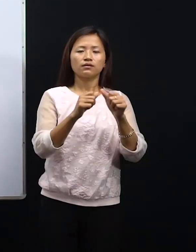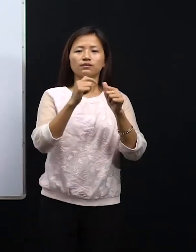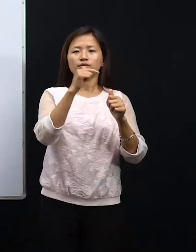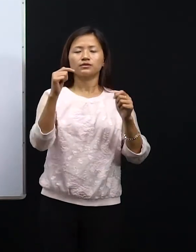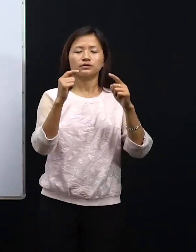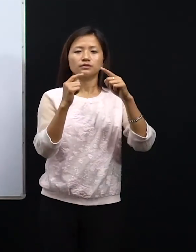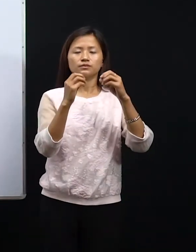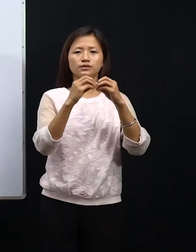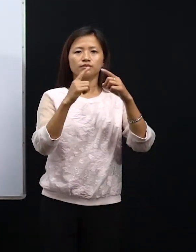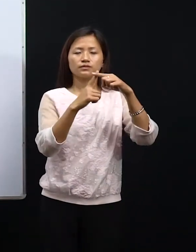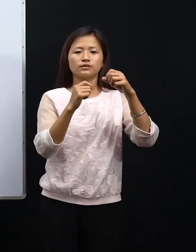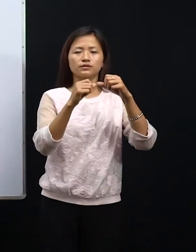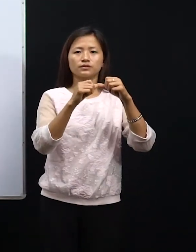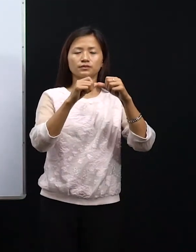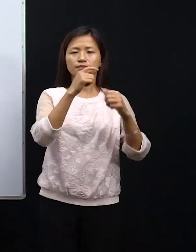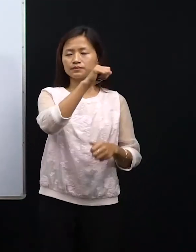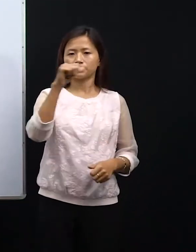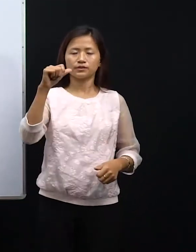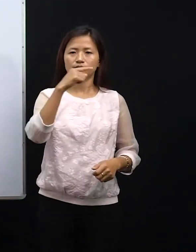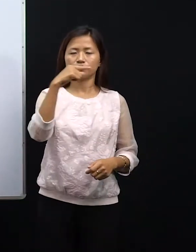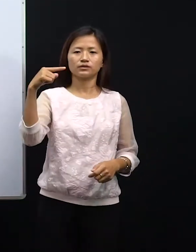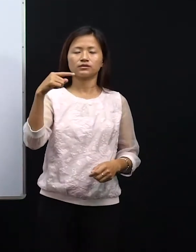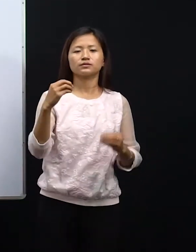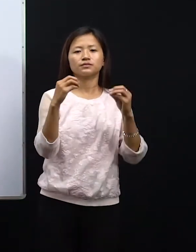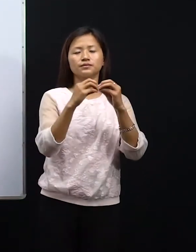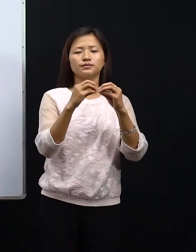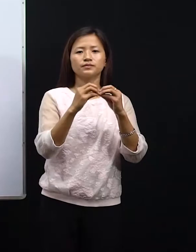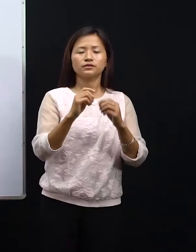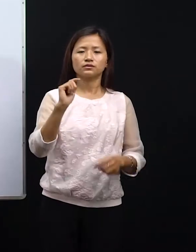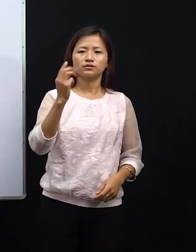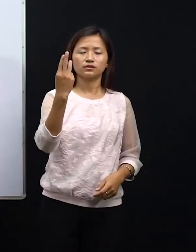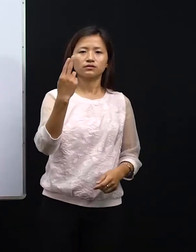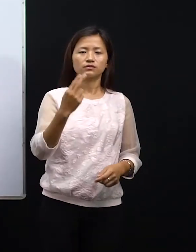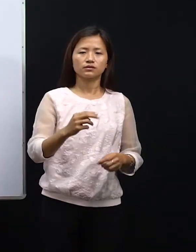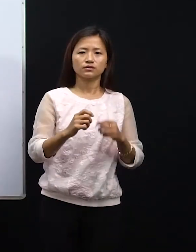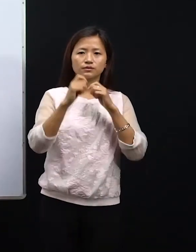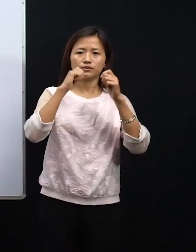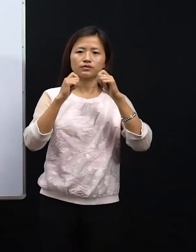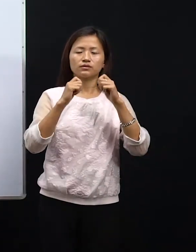AB. And if look at the second expression,